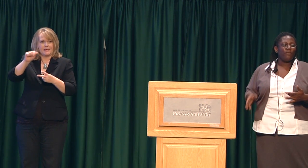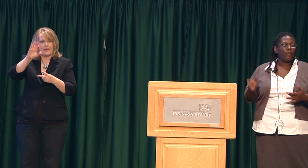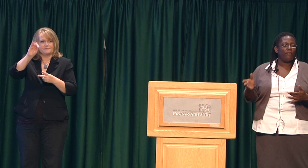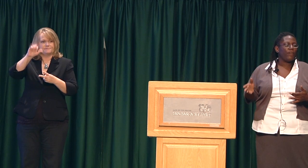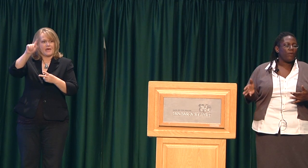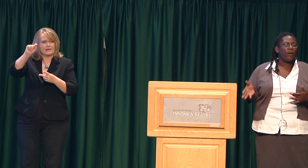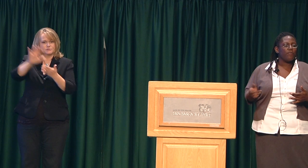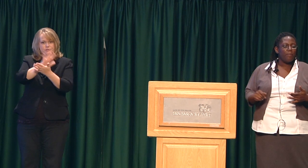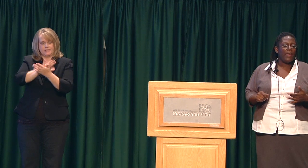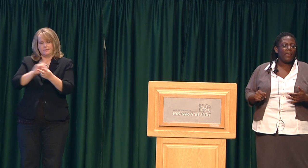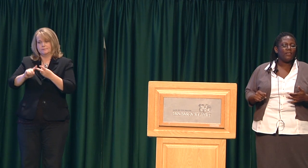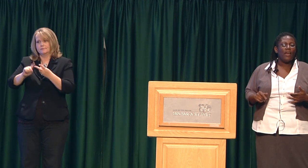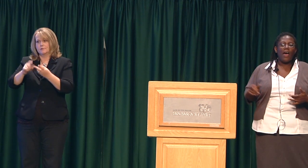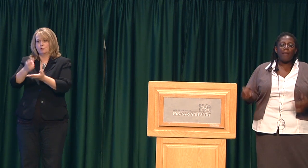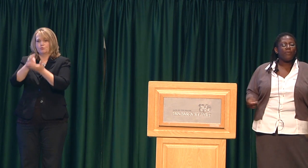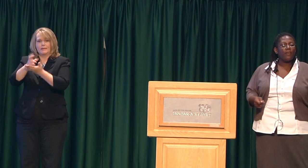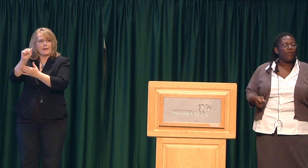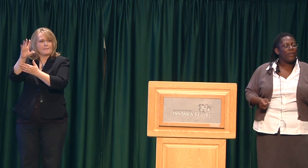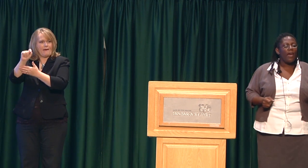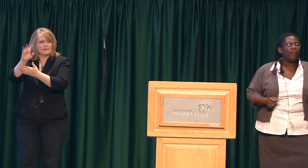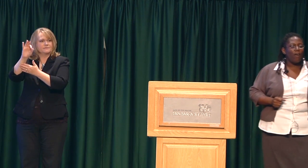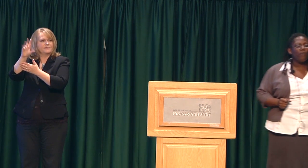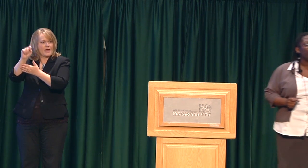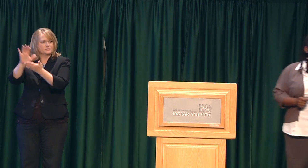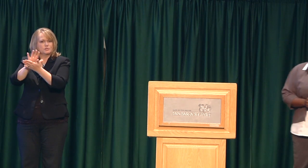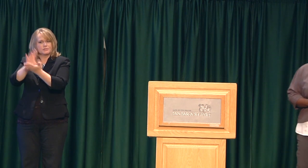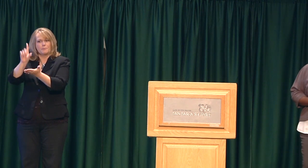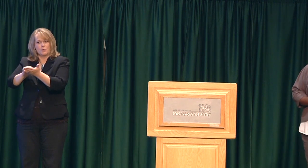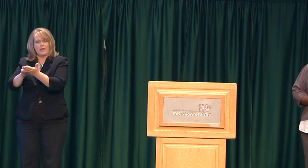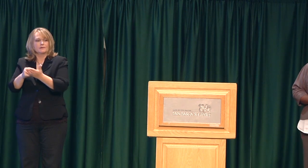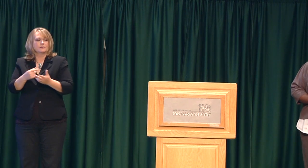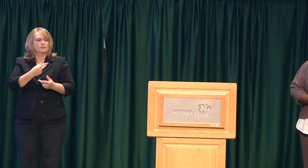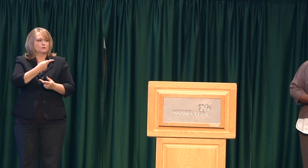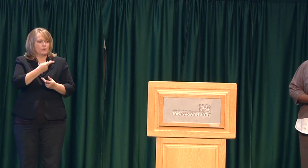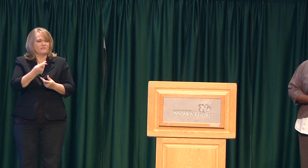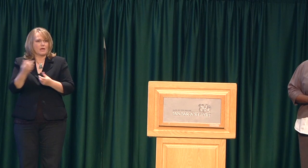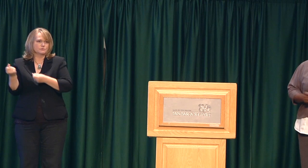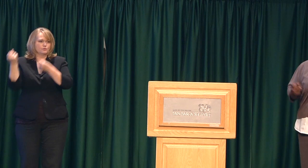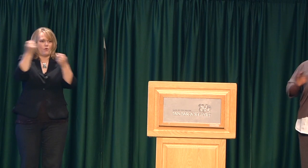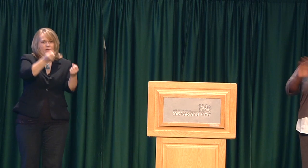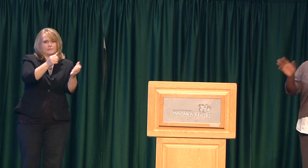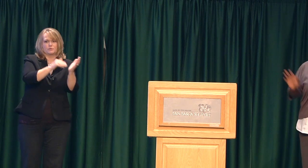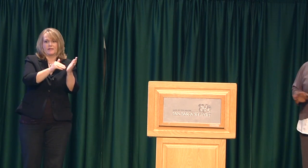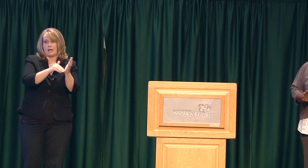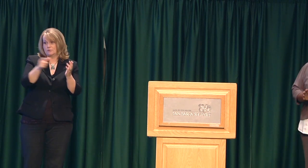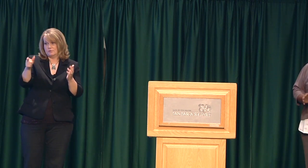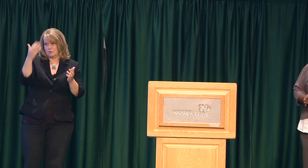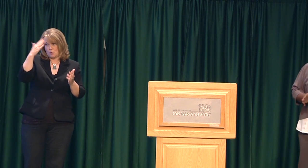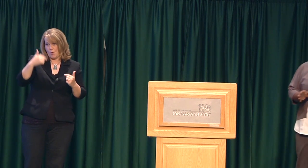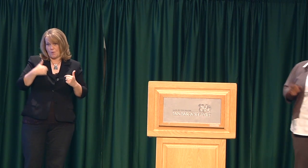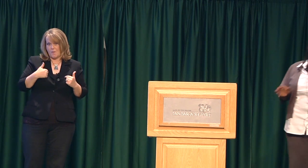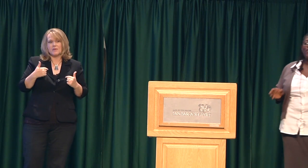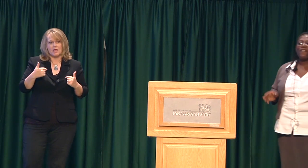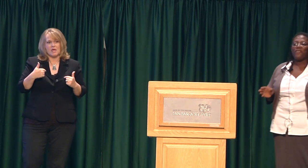fact sheet from the federal government page. I printed them and we got in the car and we drove up there. And I don't know, some of you don't know me, but I